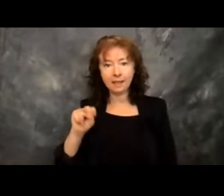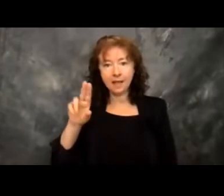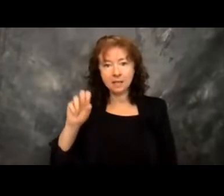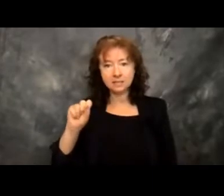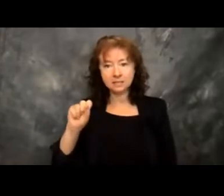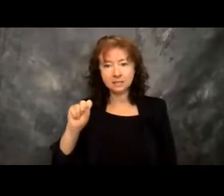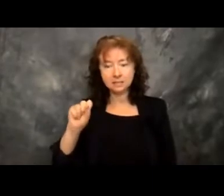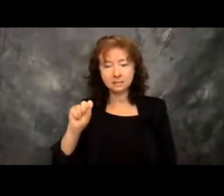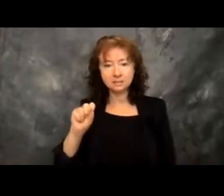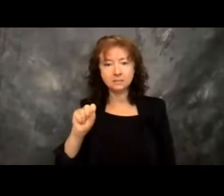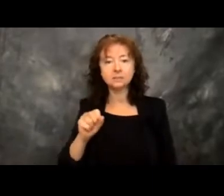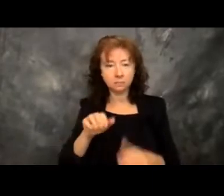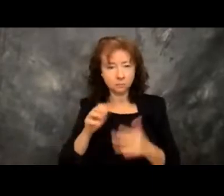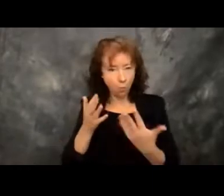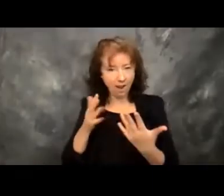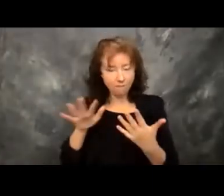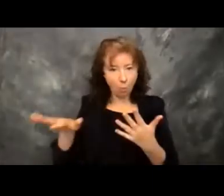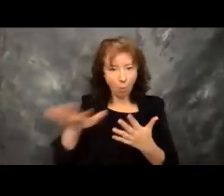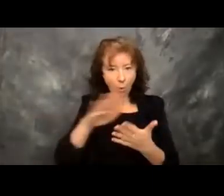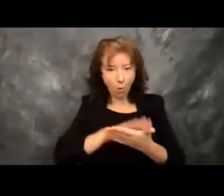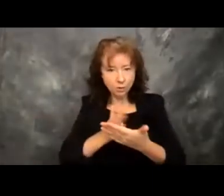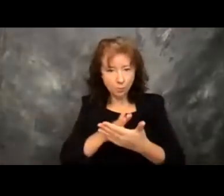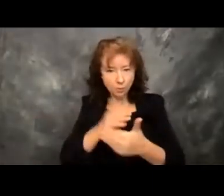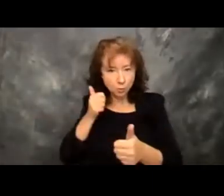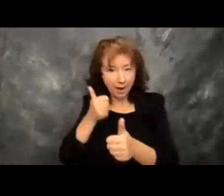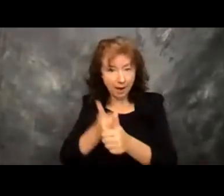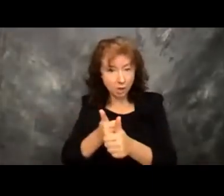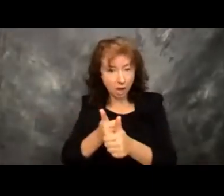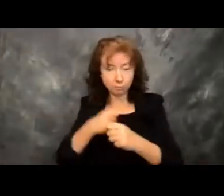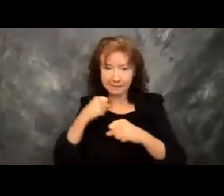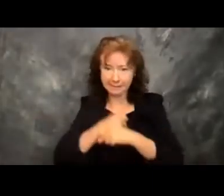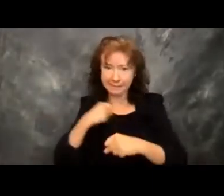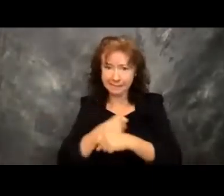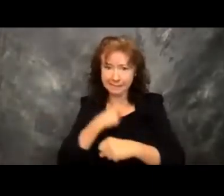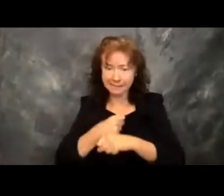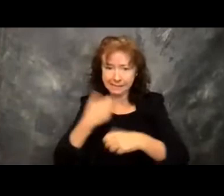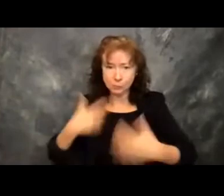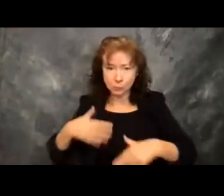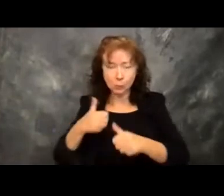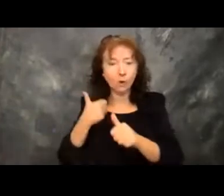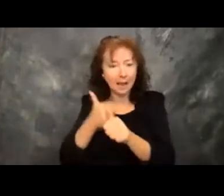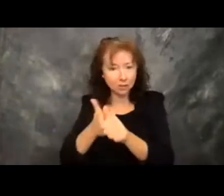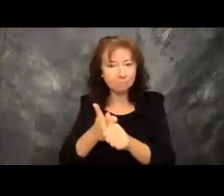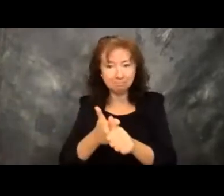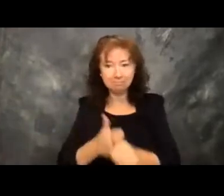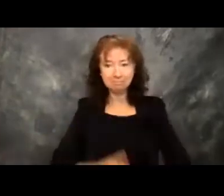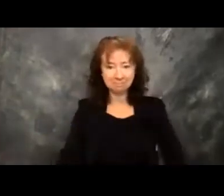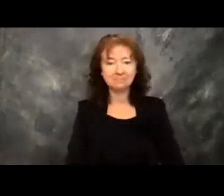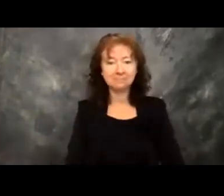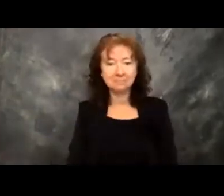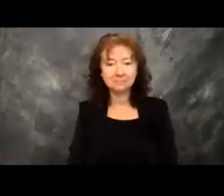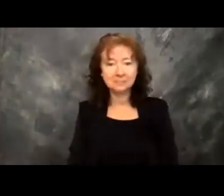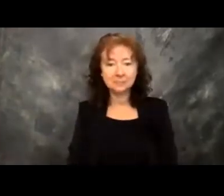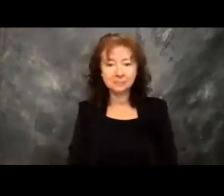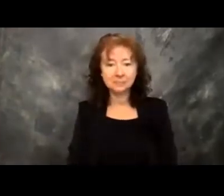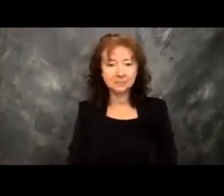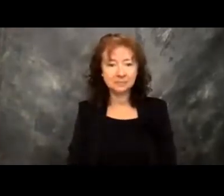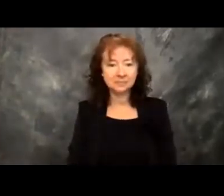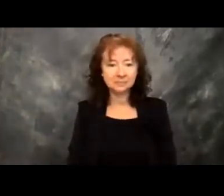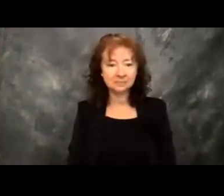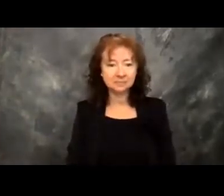allow our hardworking interpreters to catch up. I'm sorry